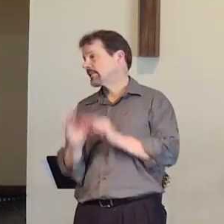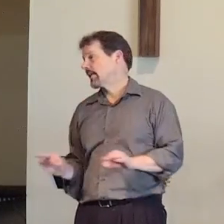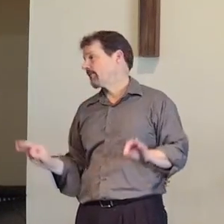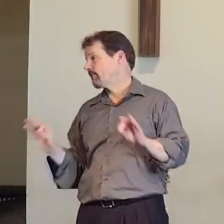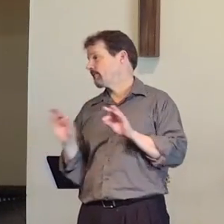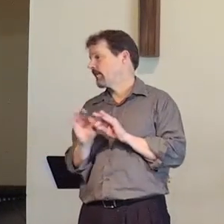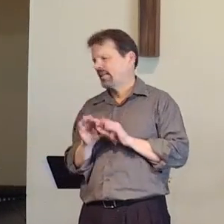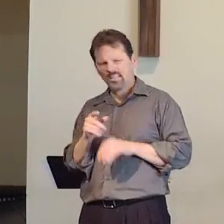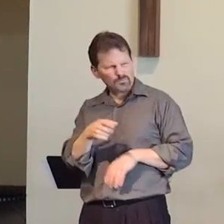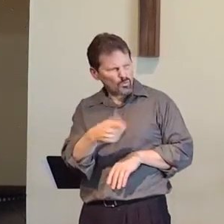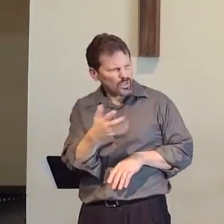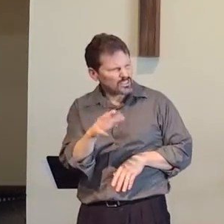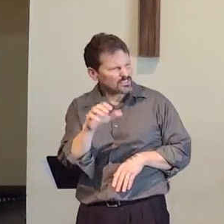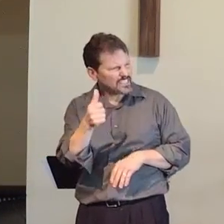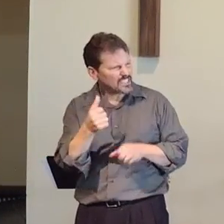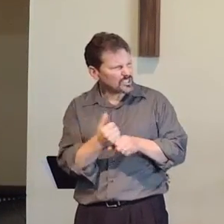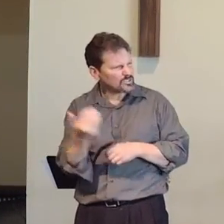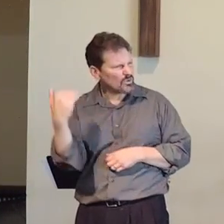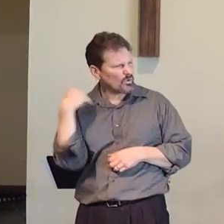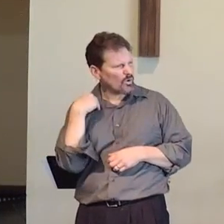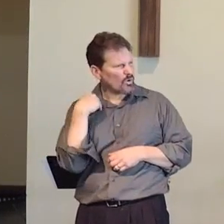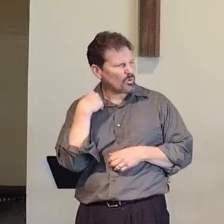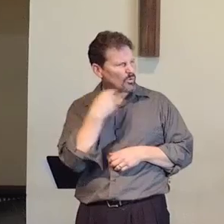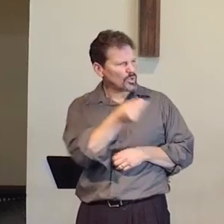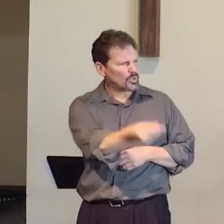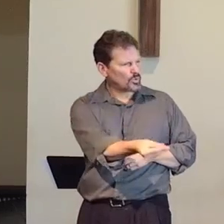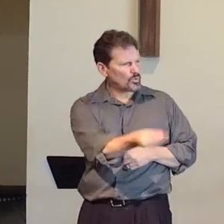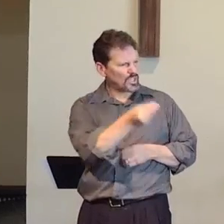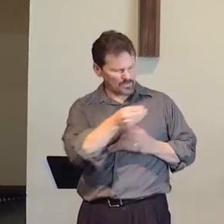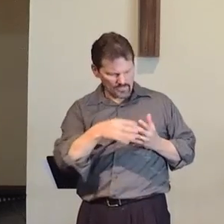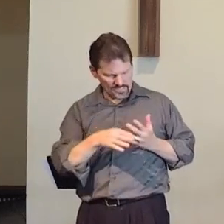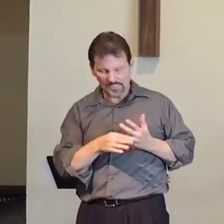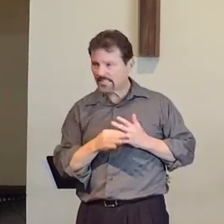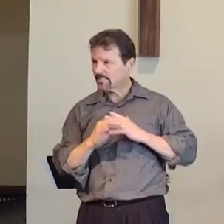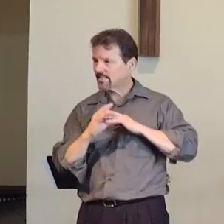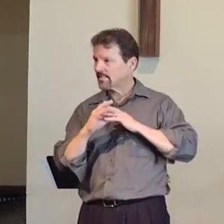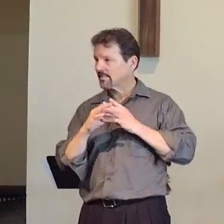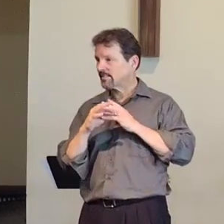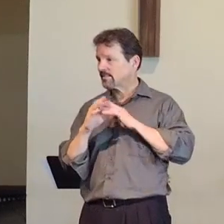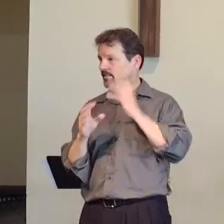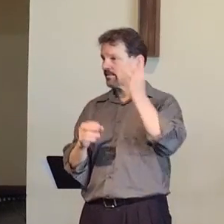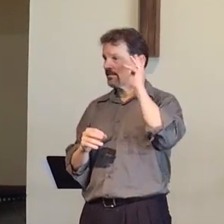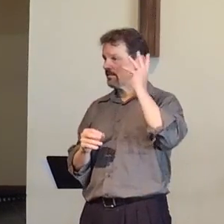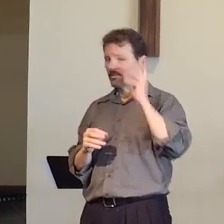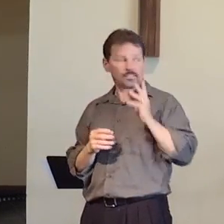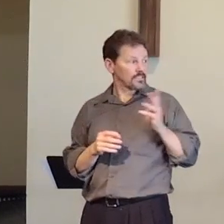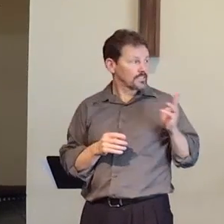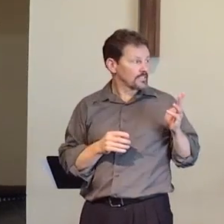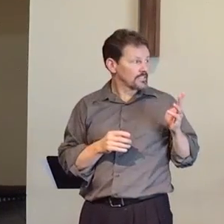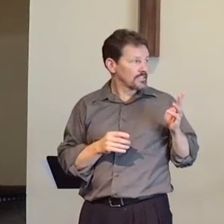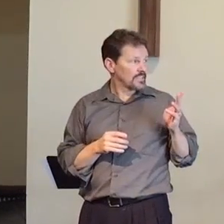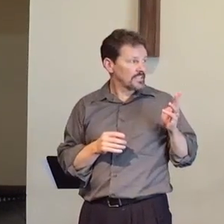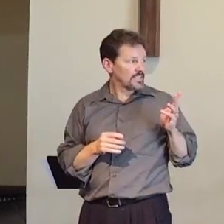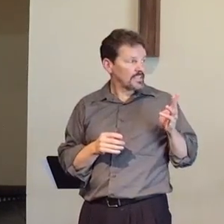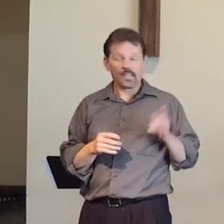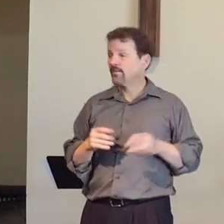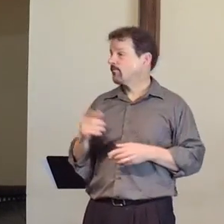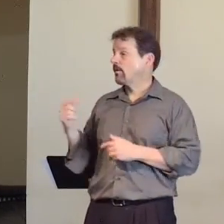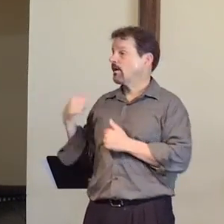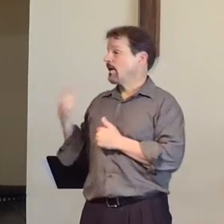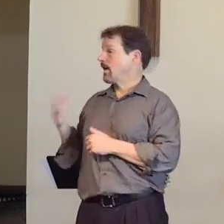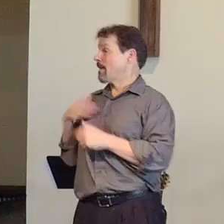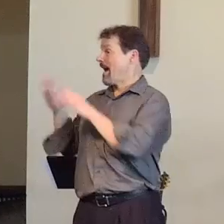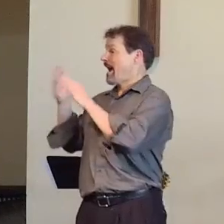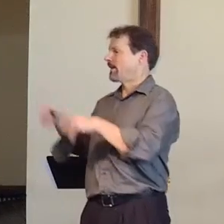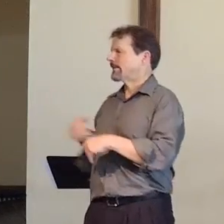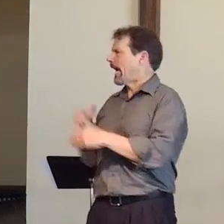because it's been, what, 10 years now. And this ring has survived every purse purge that I've ever had in